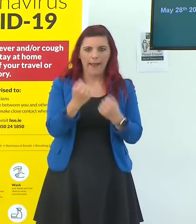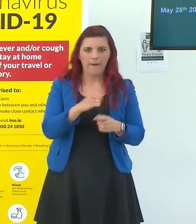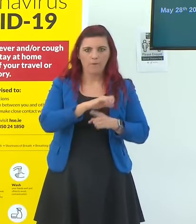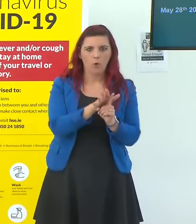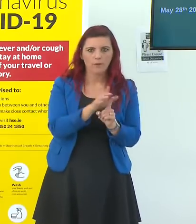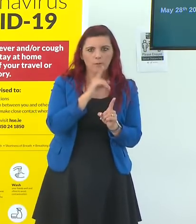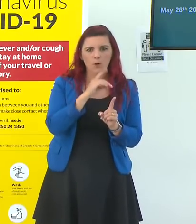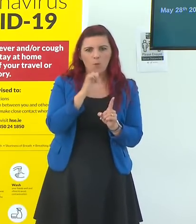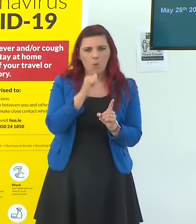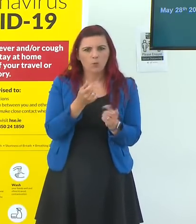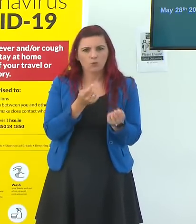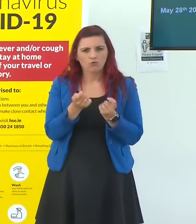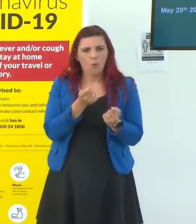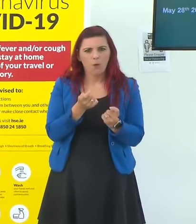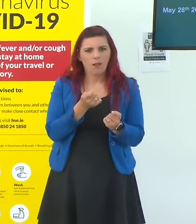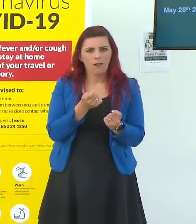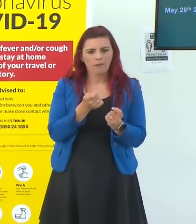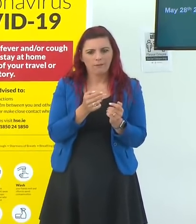itself.